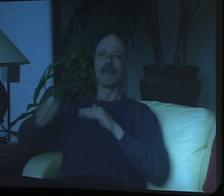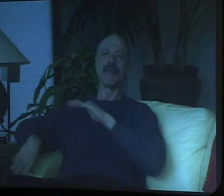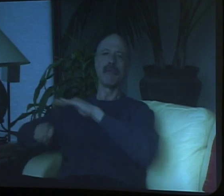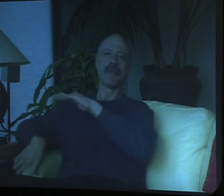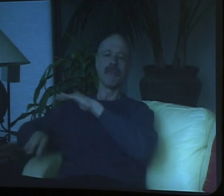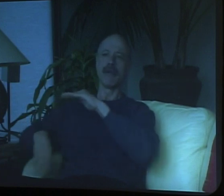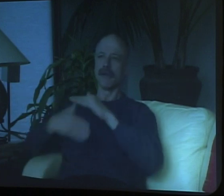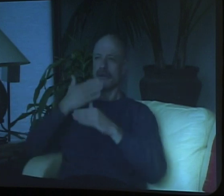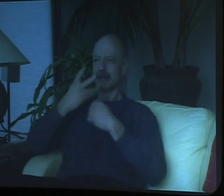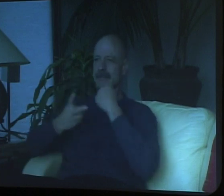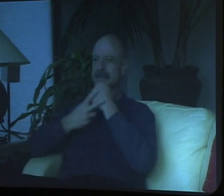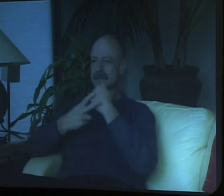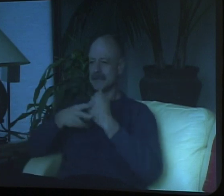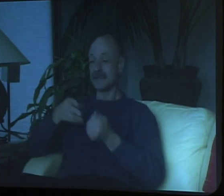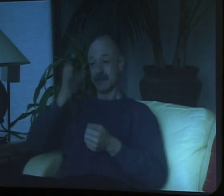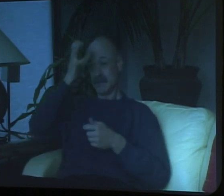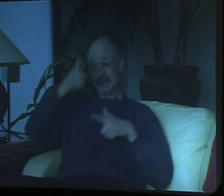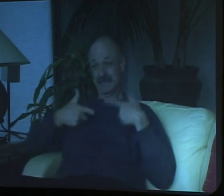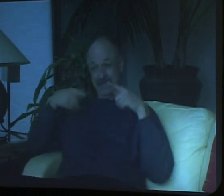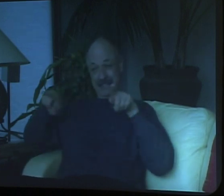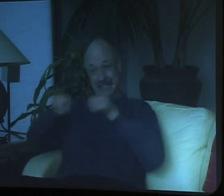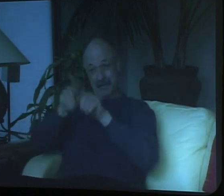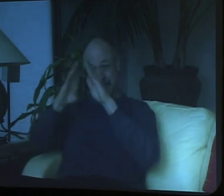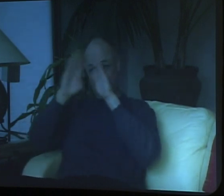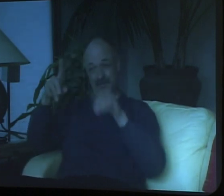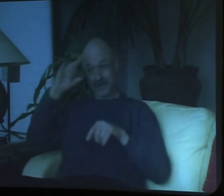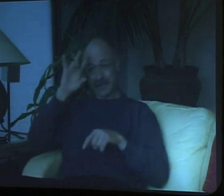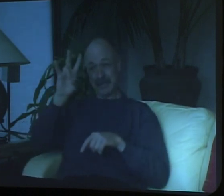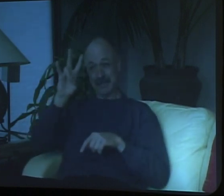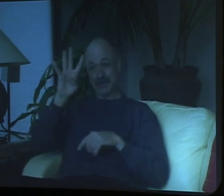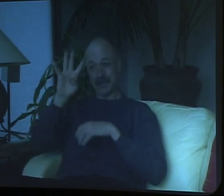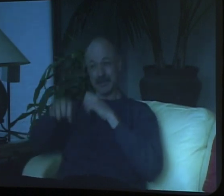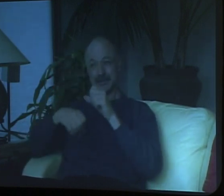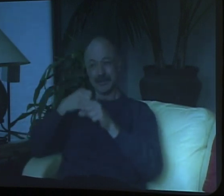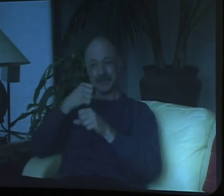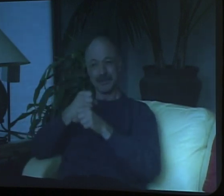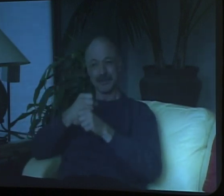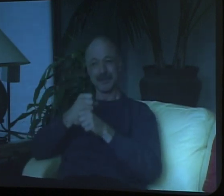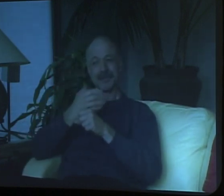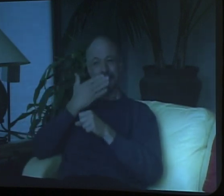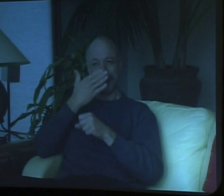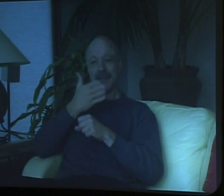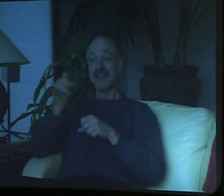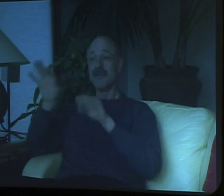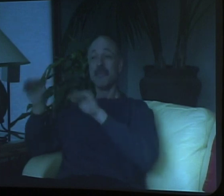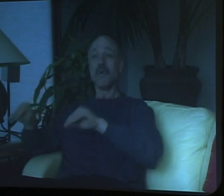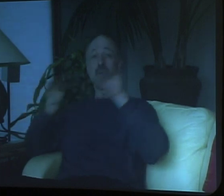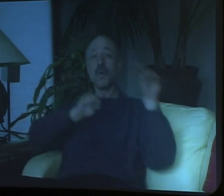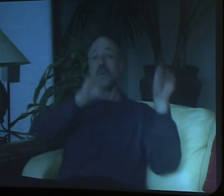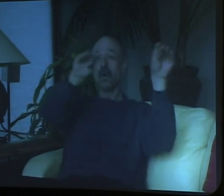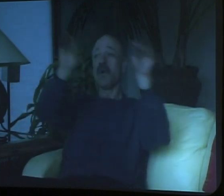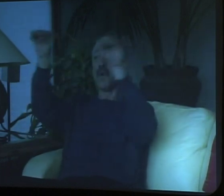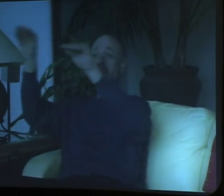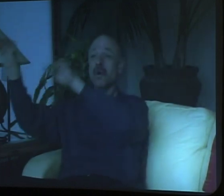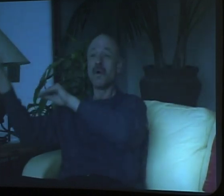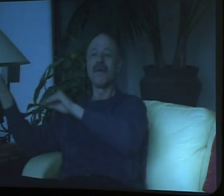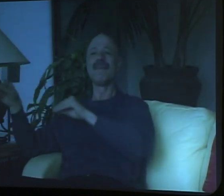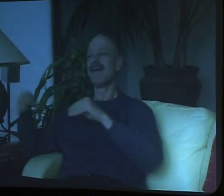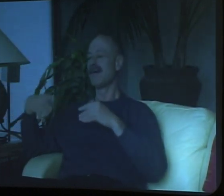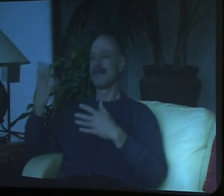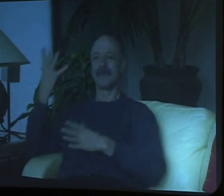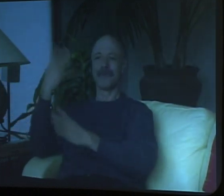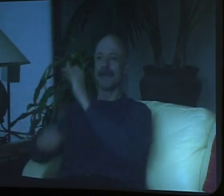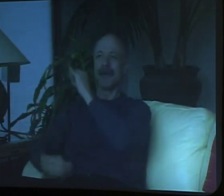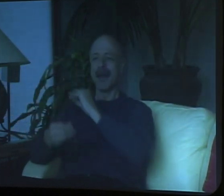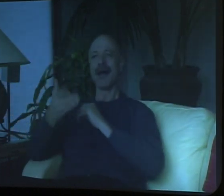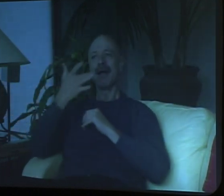up all of the different papers that he had just collected over the years, stuffed into a drawer without thought. And